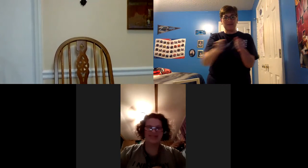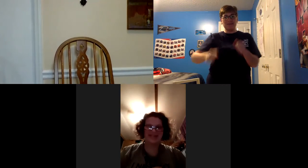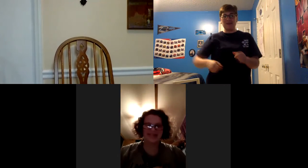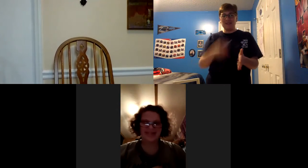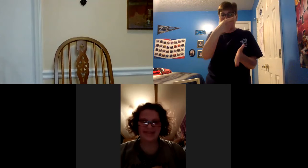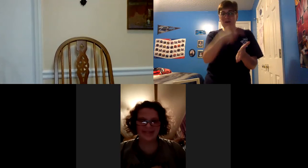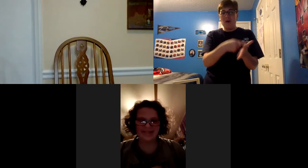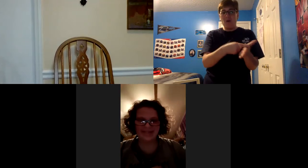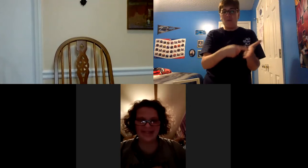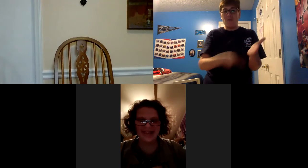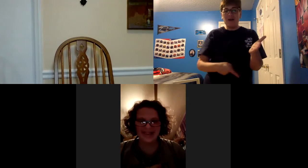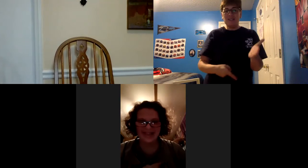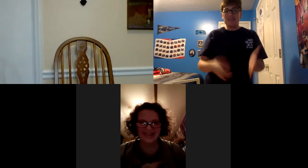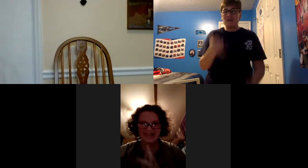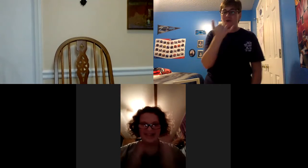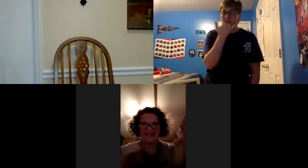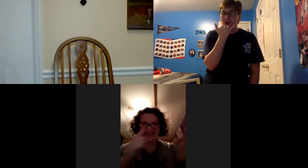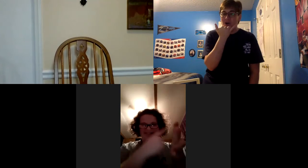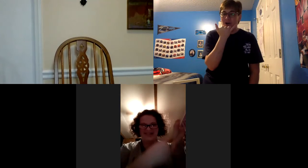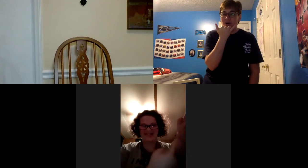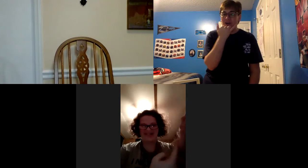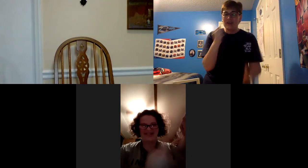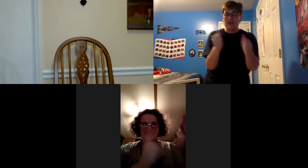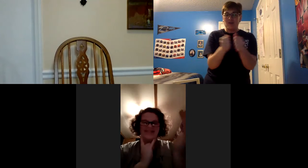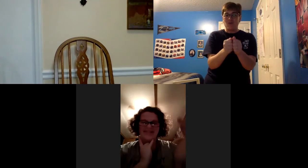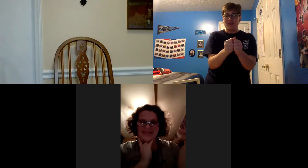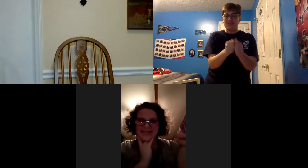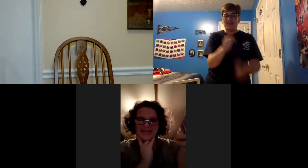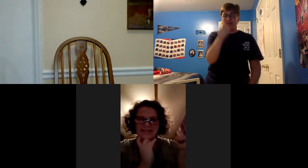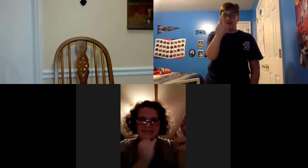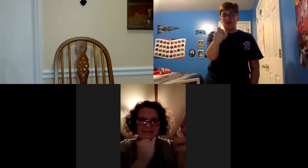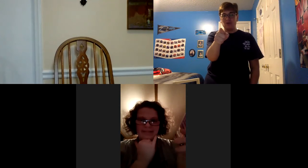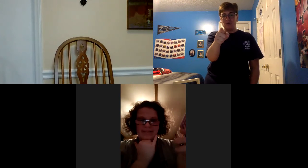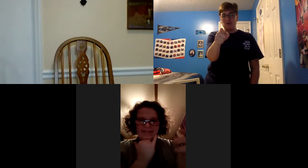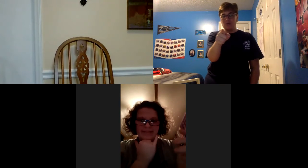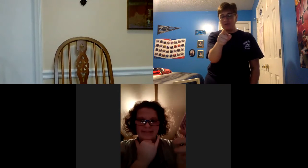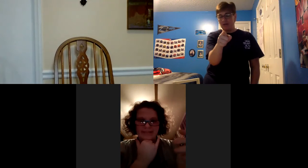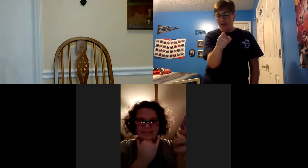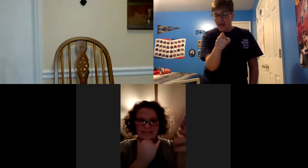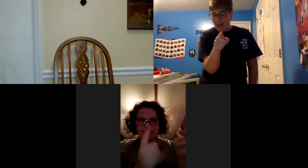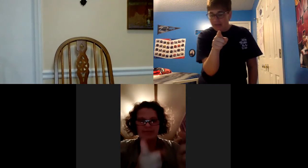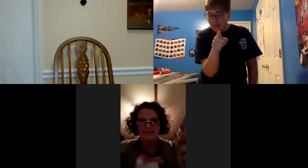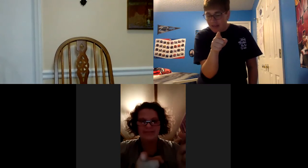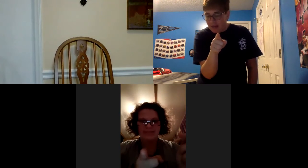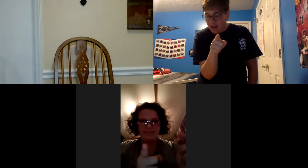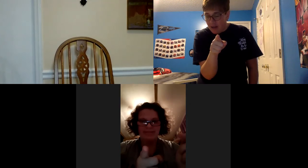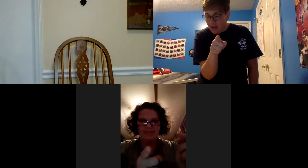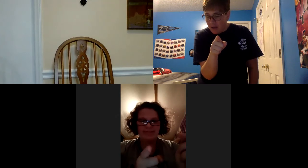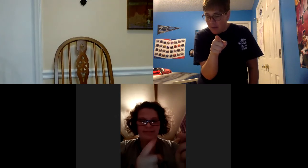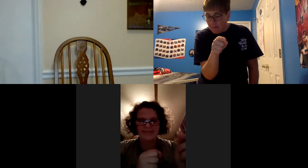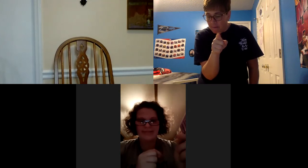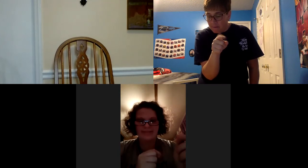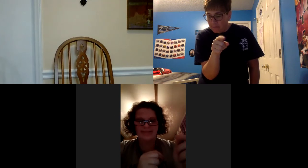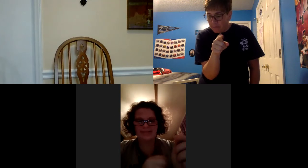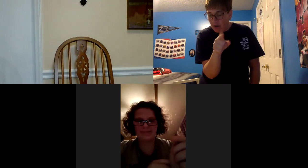Something's happened. Okay, so what's wrong with you? And then,